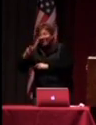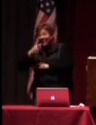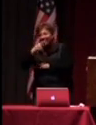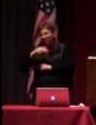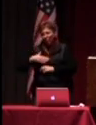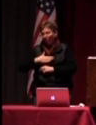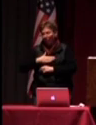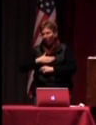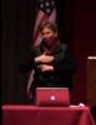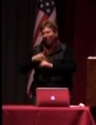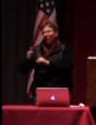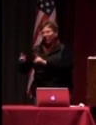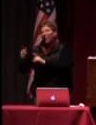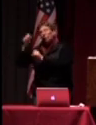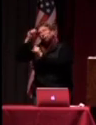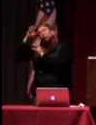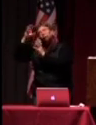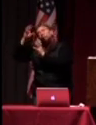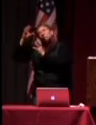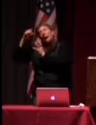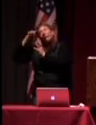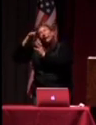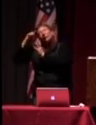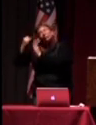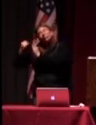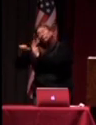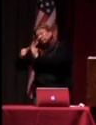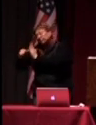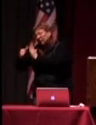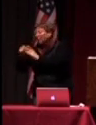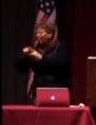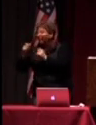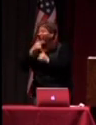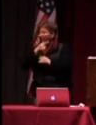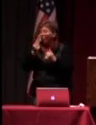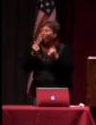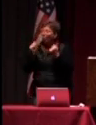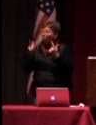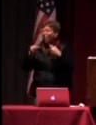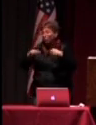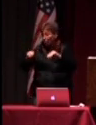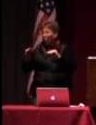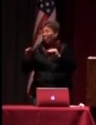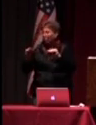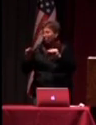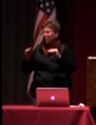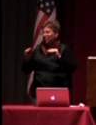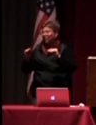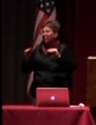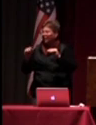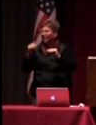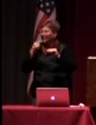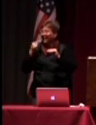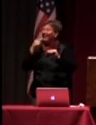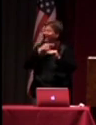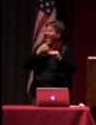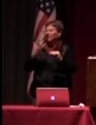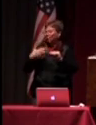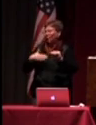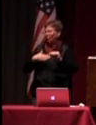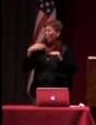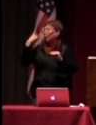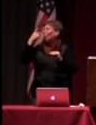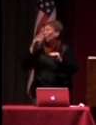of what he looked like. But they were all sold under the claim that this is what Napoleon Bonaparte looks